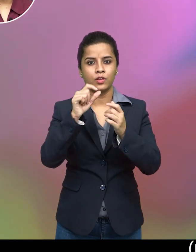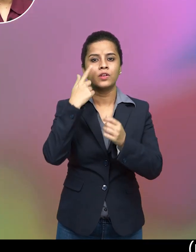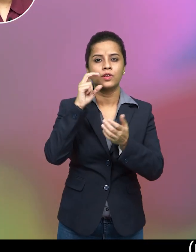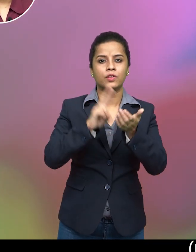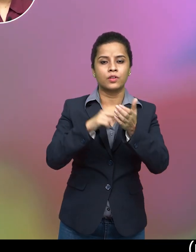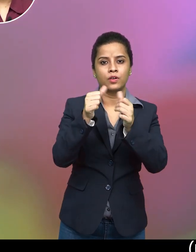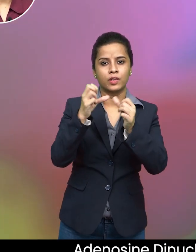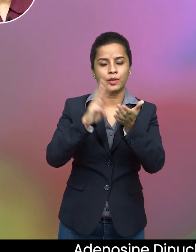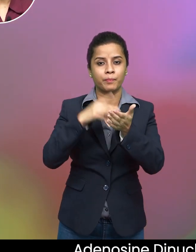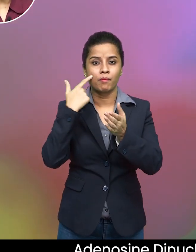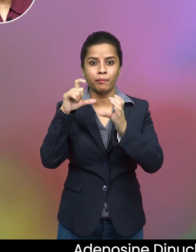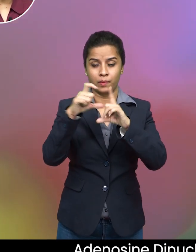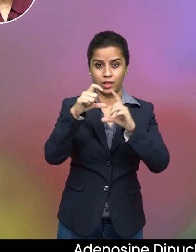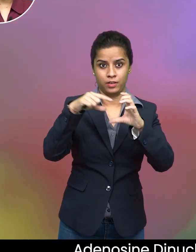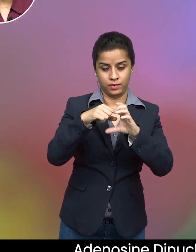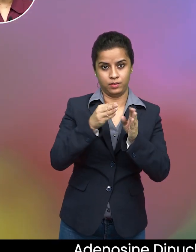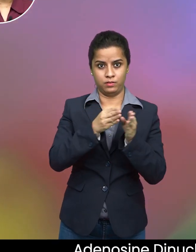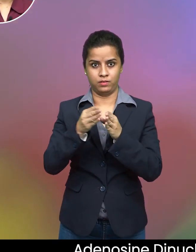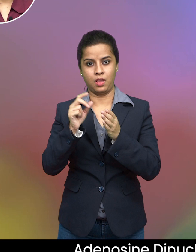nicotinamide, adenosine